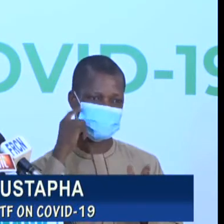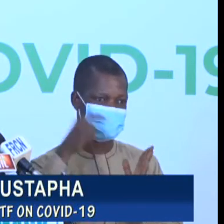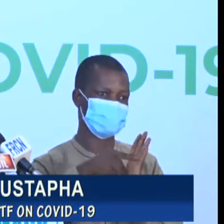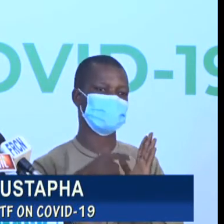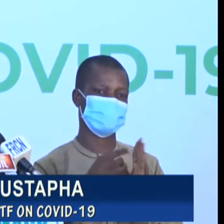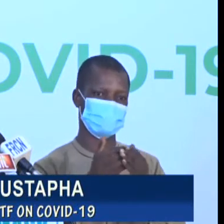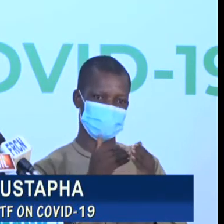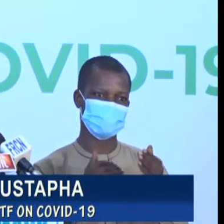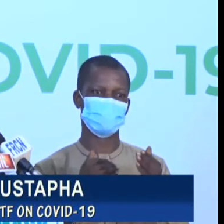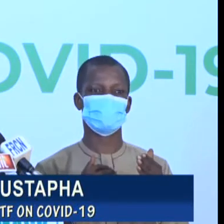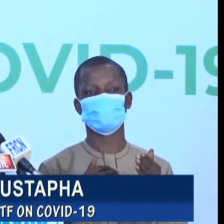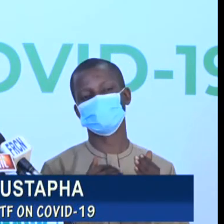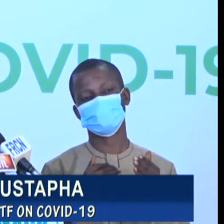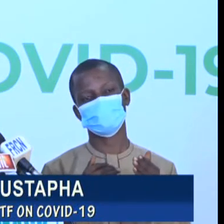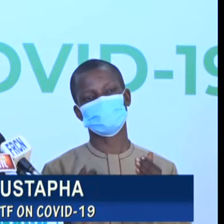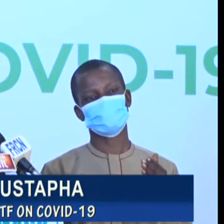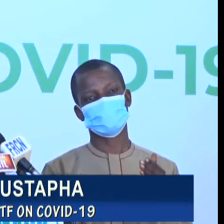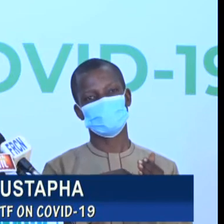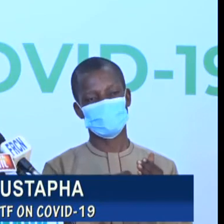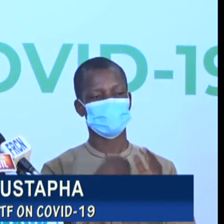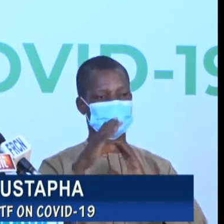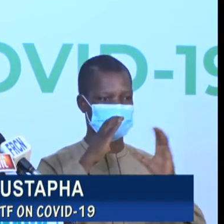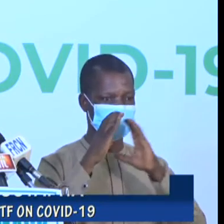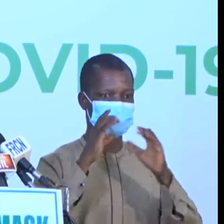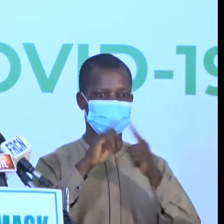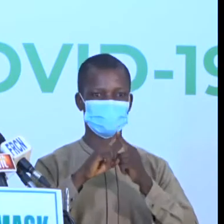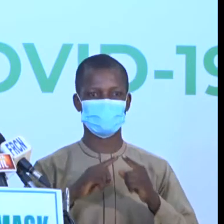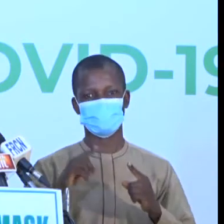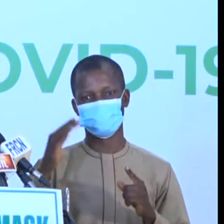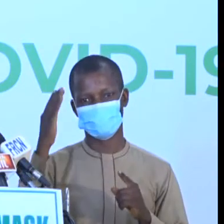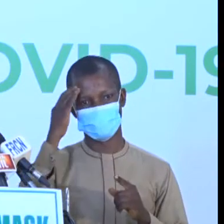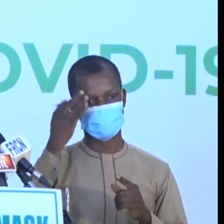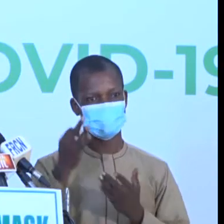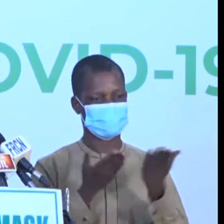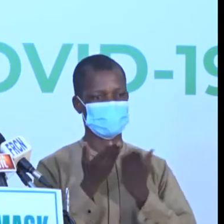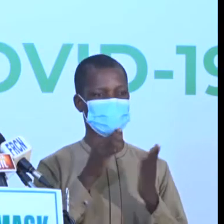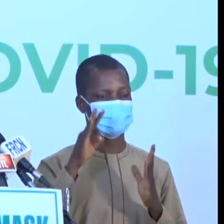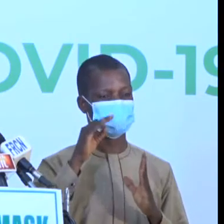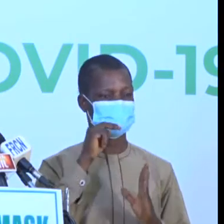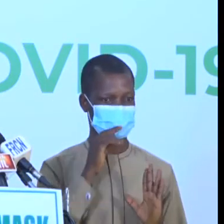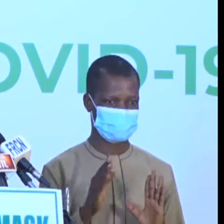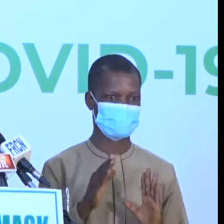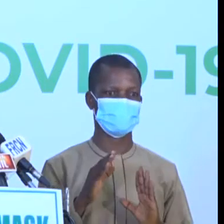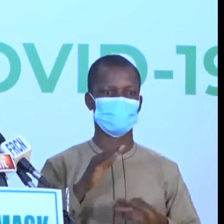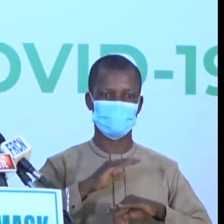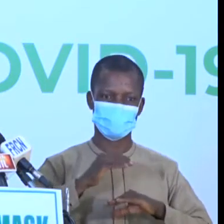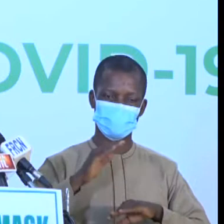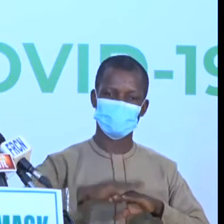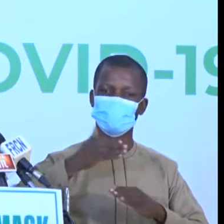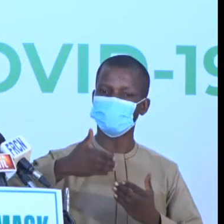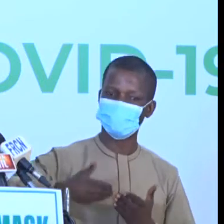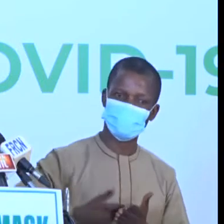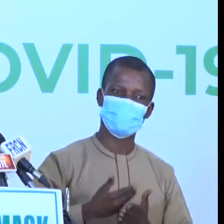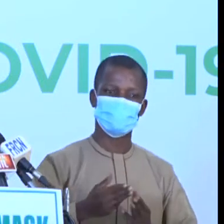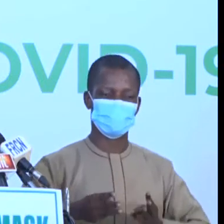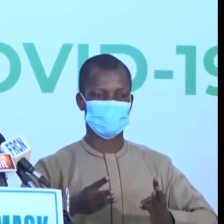before we would communicate to the head of service of the Federation as to when is the appropriate time for them to